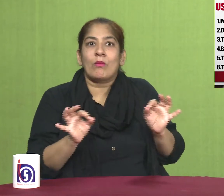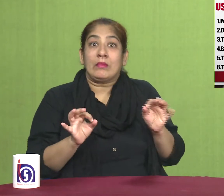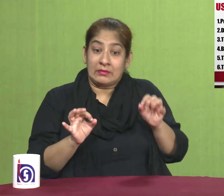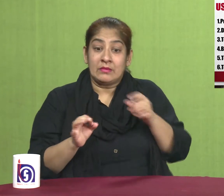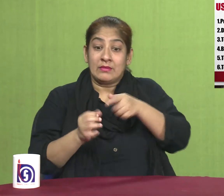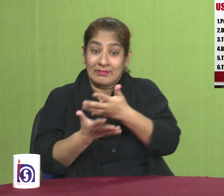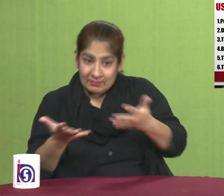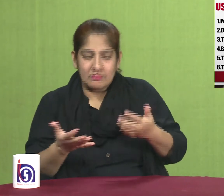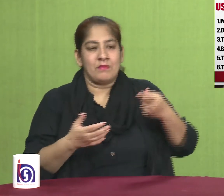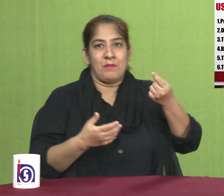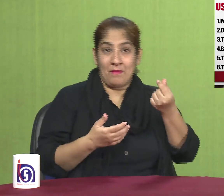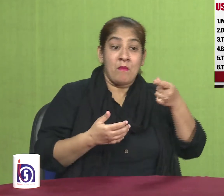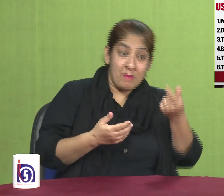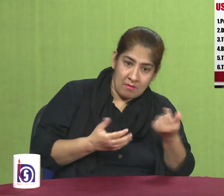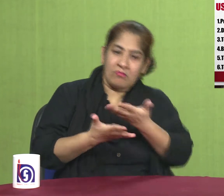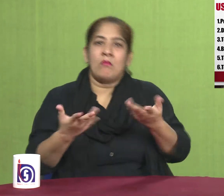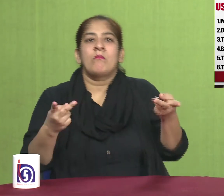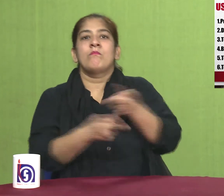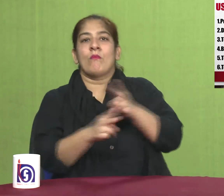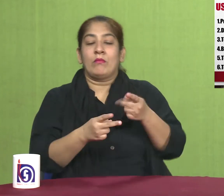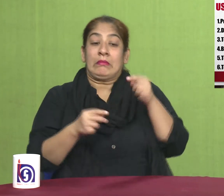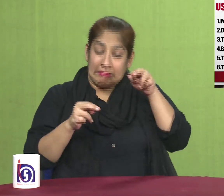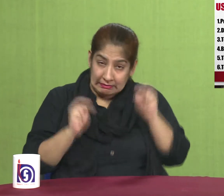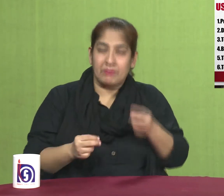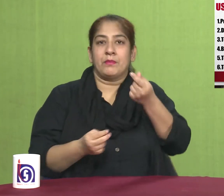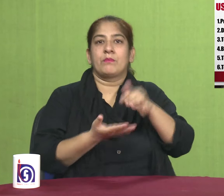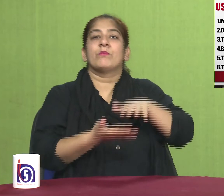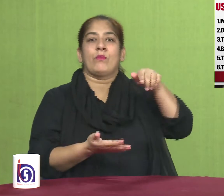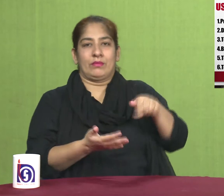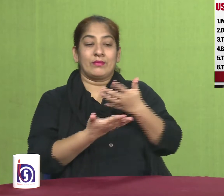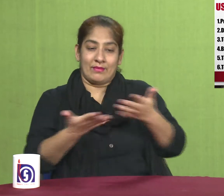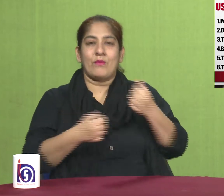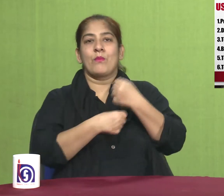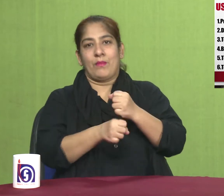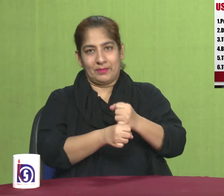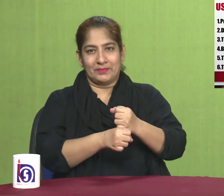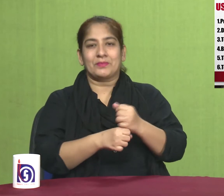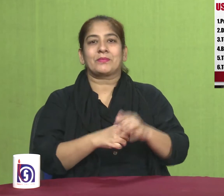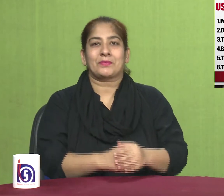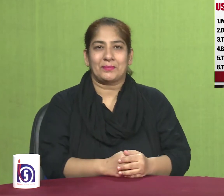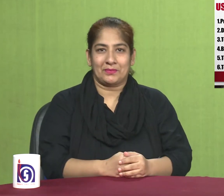to start any business, then we need money to buy some fixed assets.